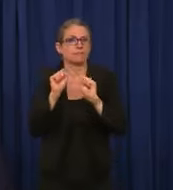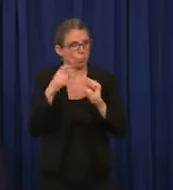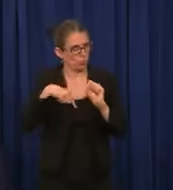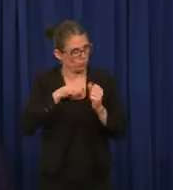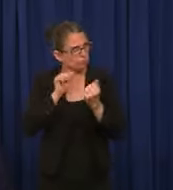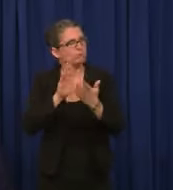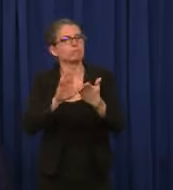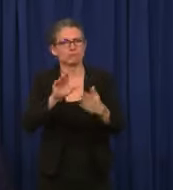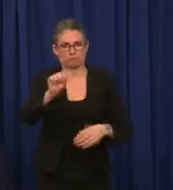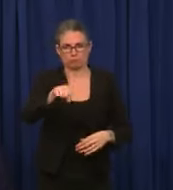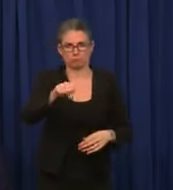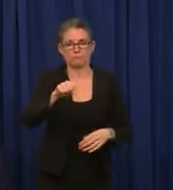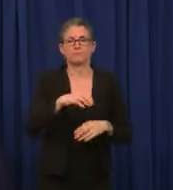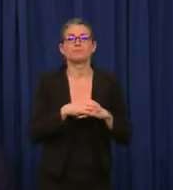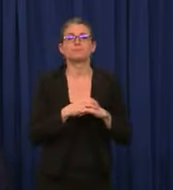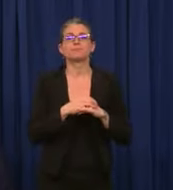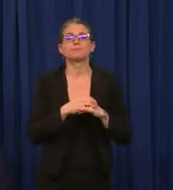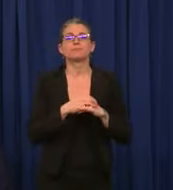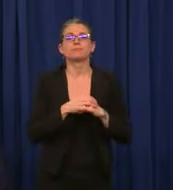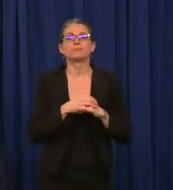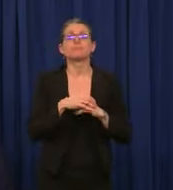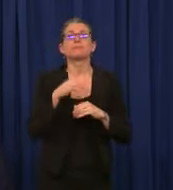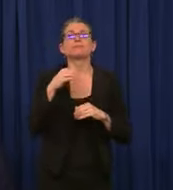Beth Brogan from News Center. Beth, go ahead.